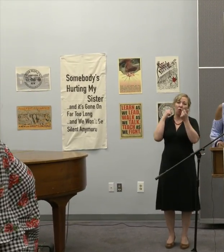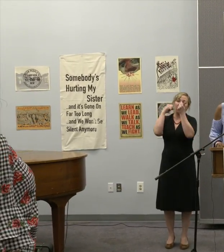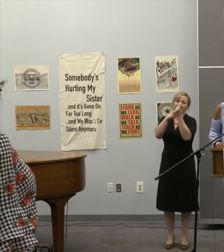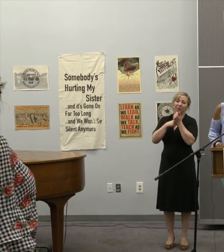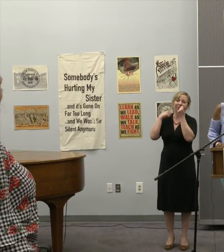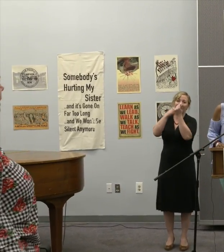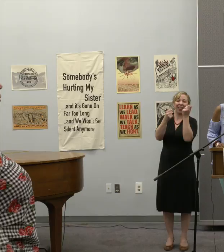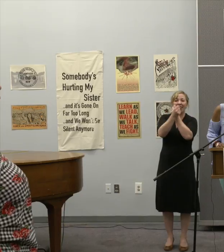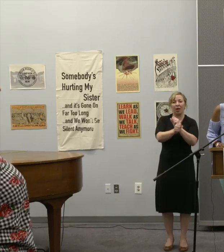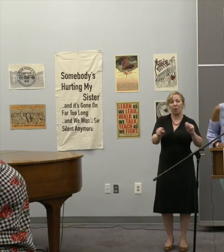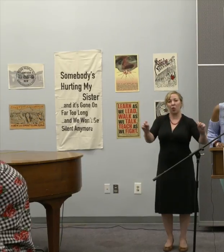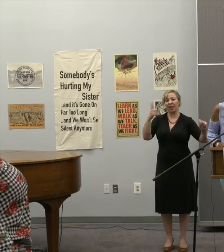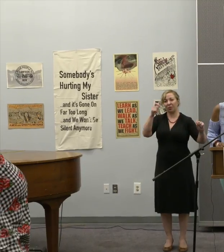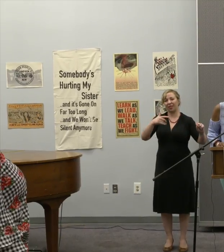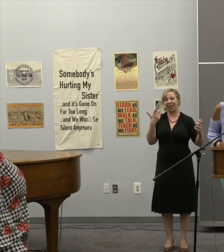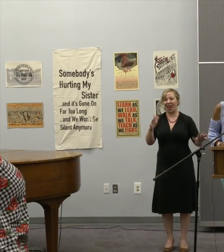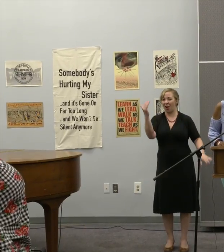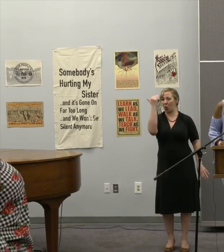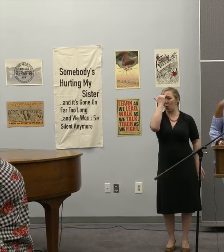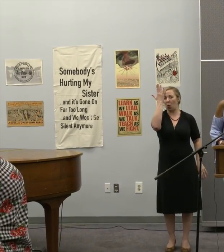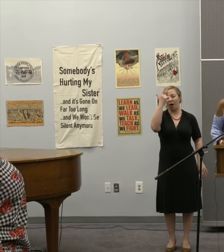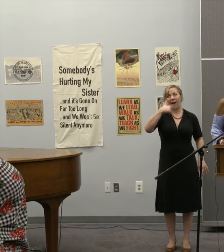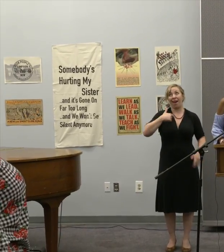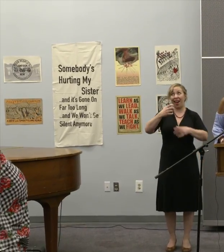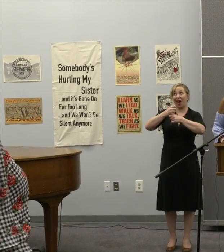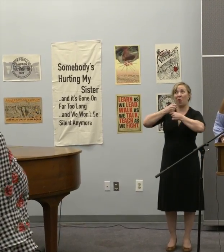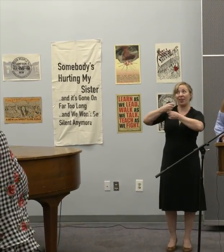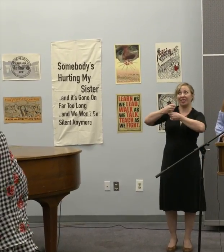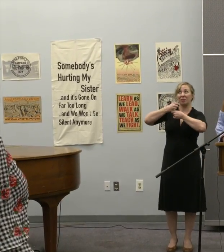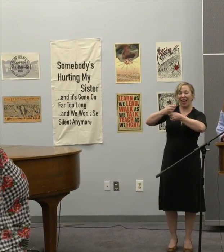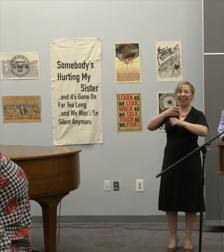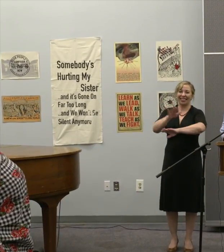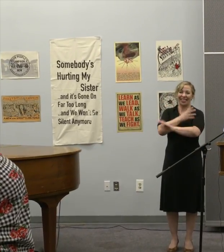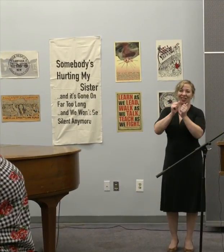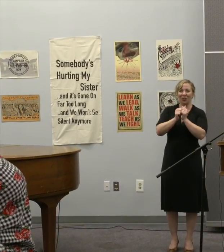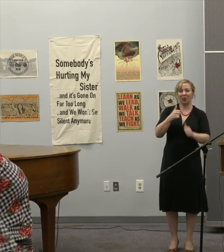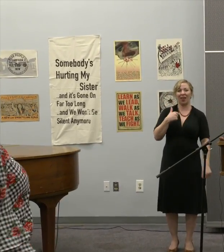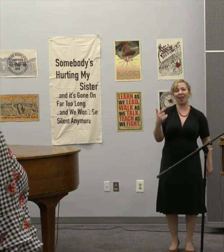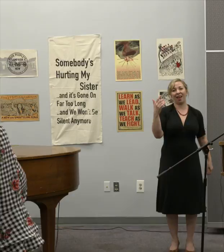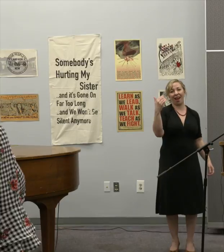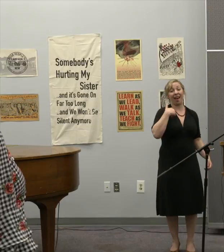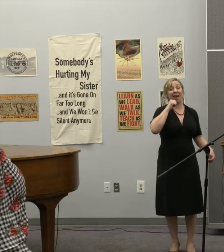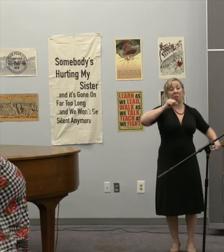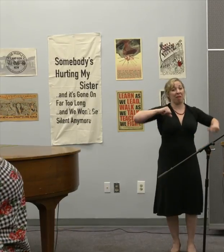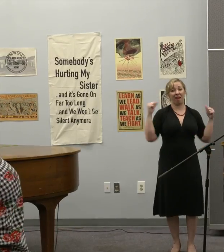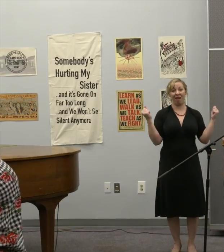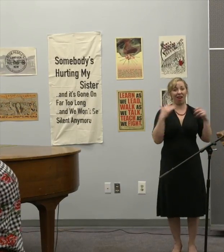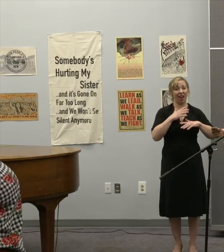liberation, 'cause I know why I was made. Sing with me, say, I am